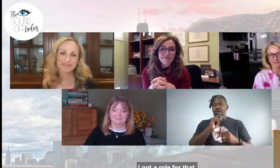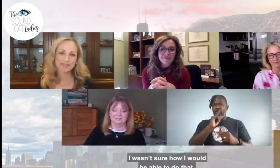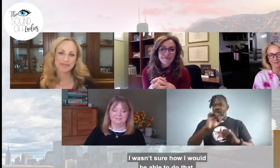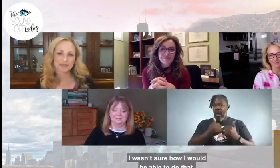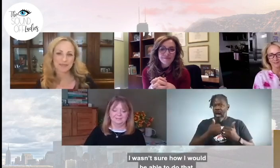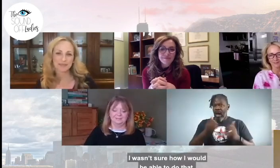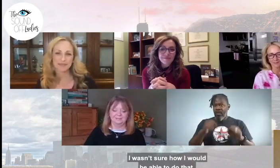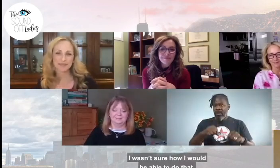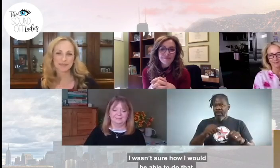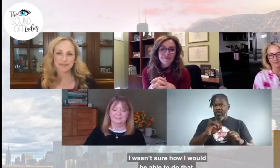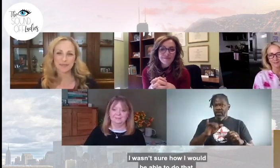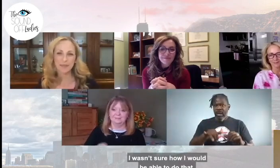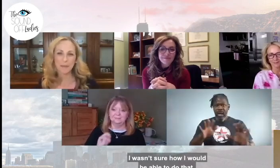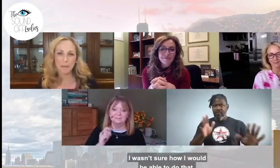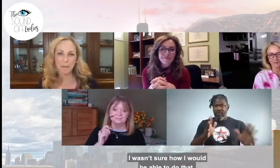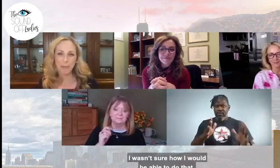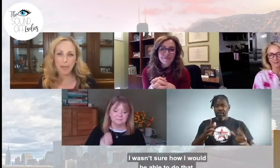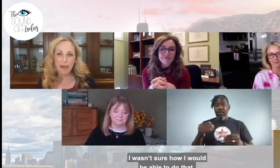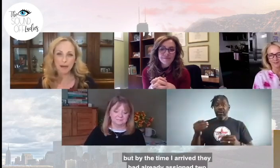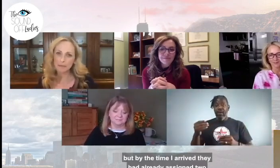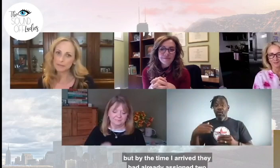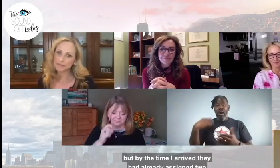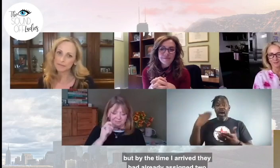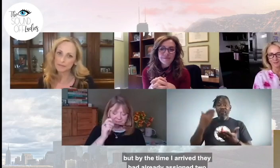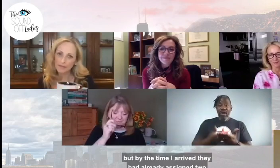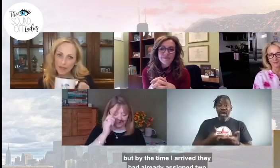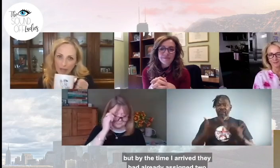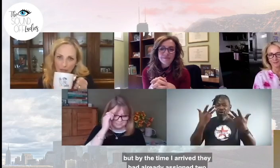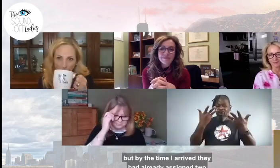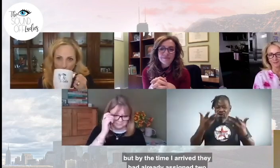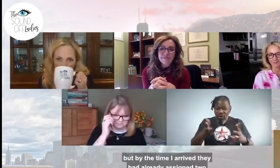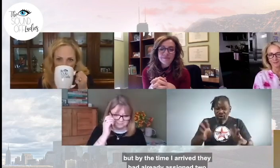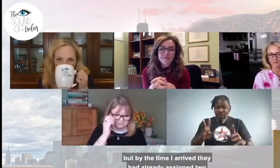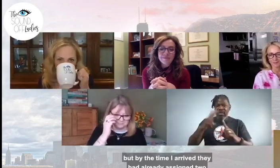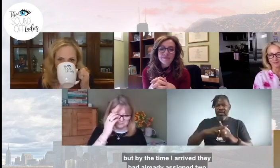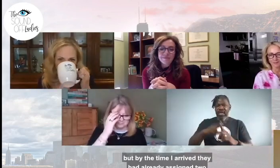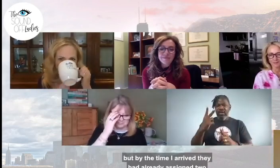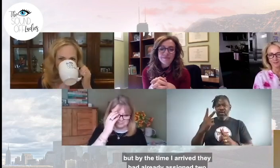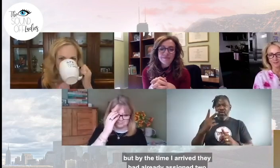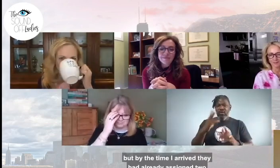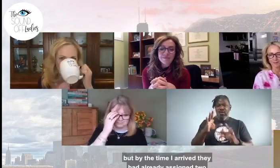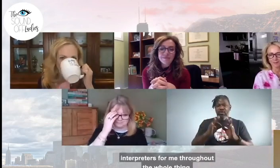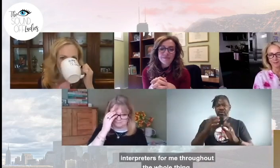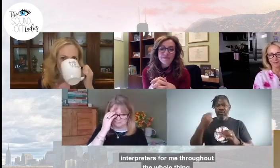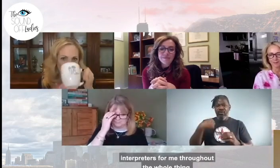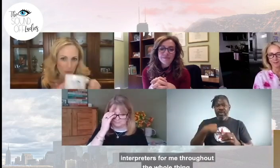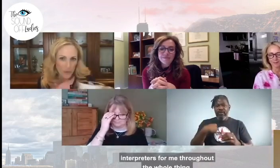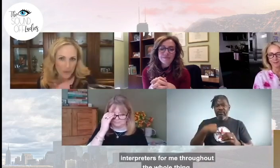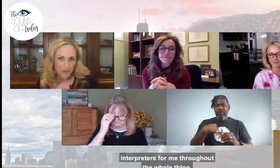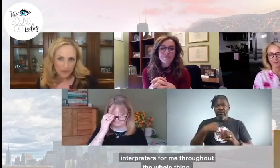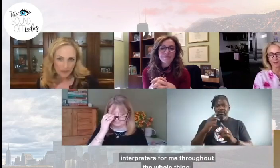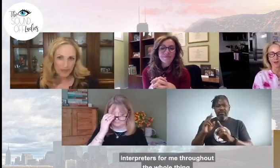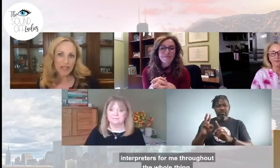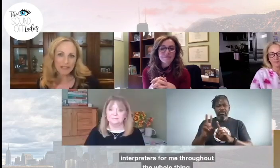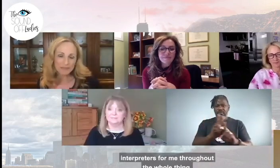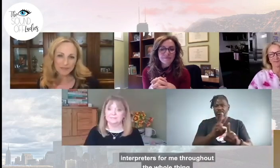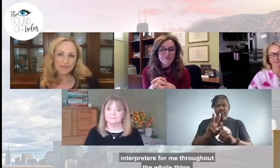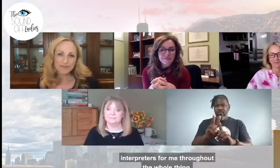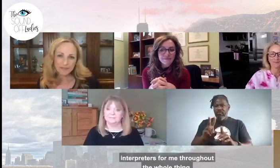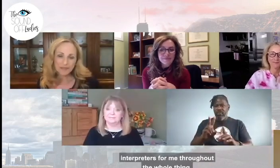I got the role for that, and I wasn't sure how it was going to go, but they assigned 2